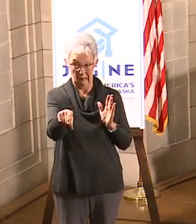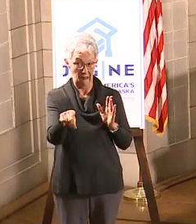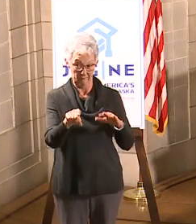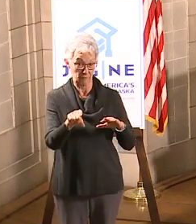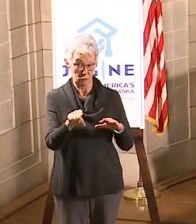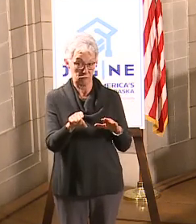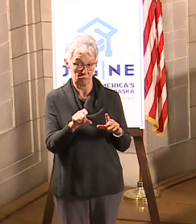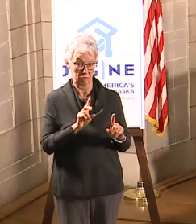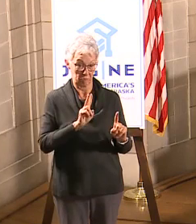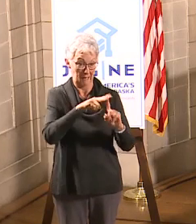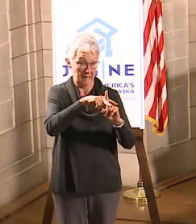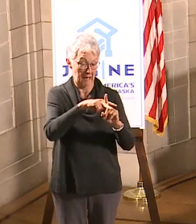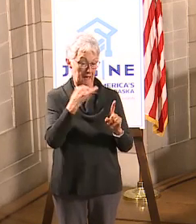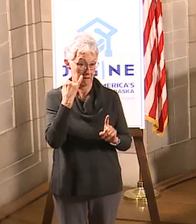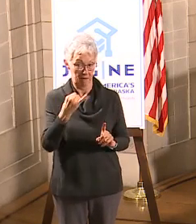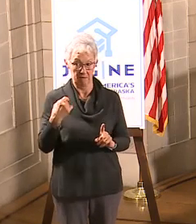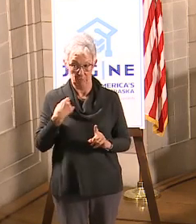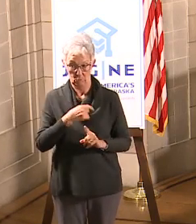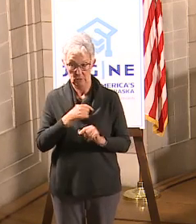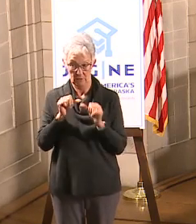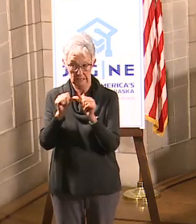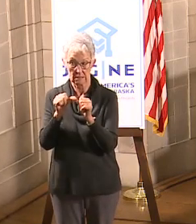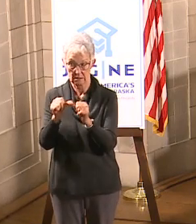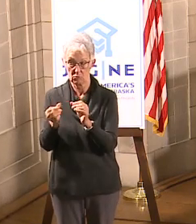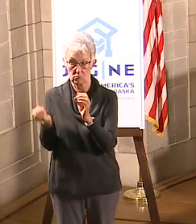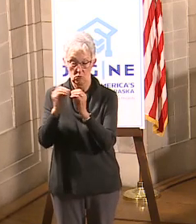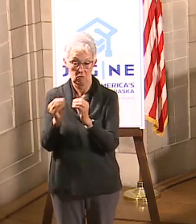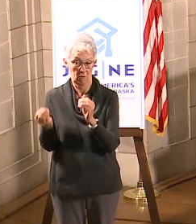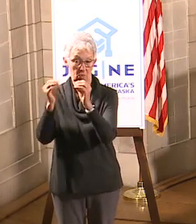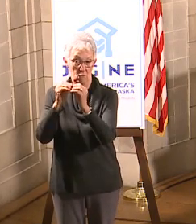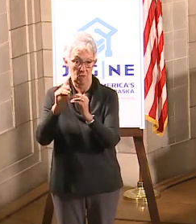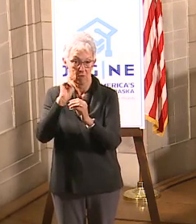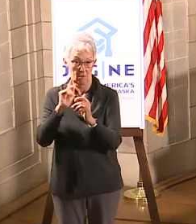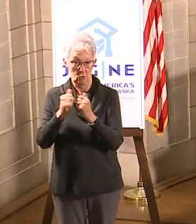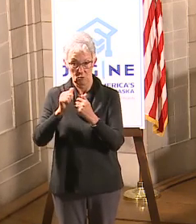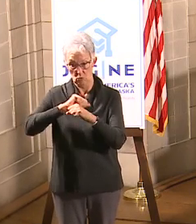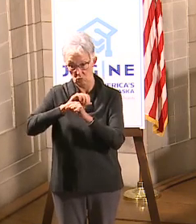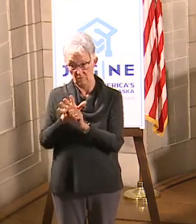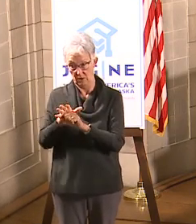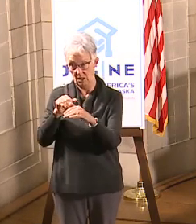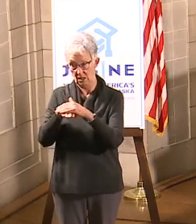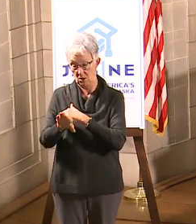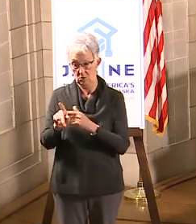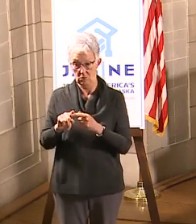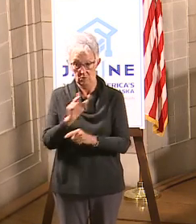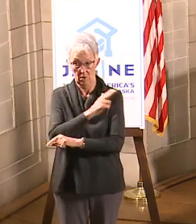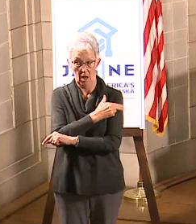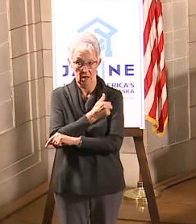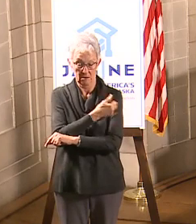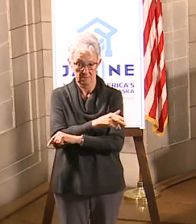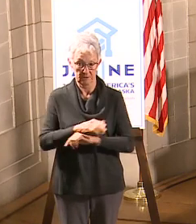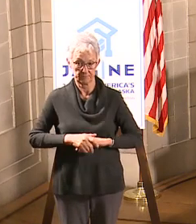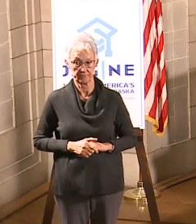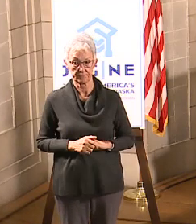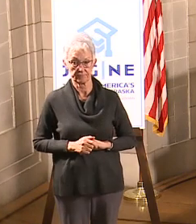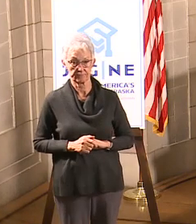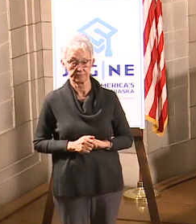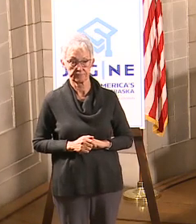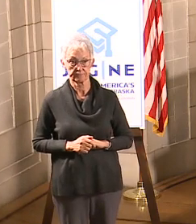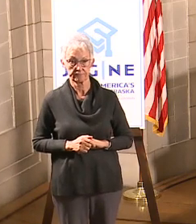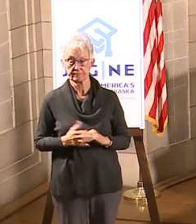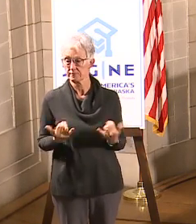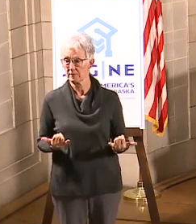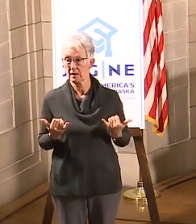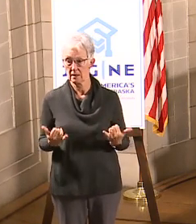coronavirus goes above that 25% threshold. So again, folks, please do your part about slowing things down. Now, one other thing, this